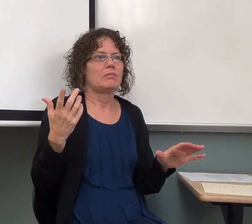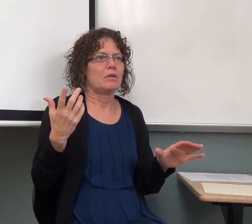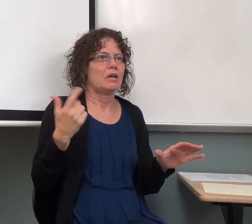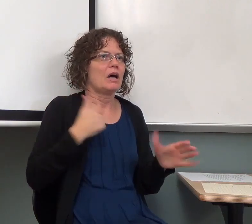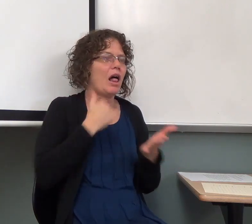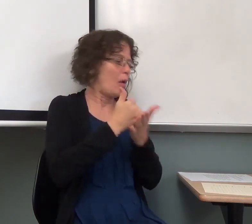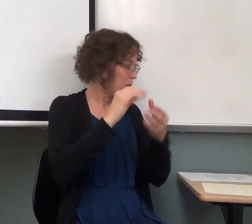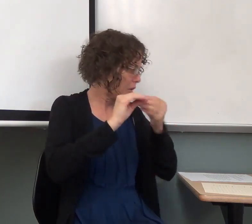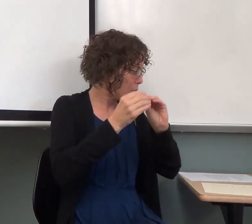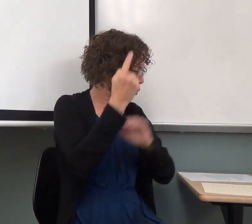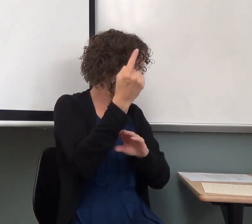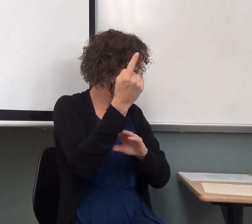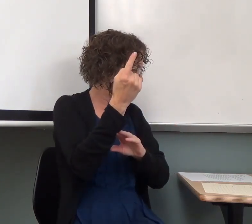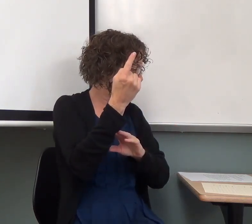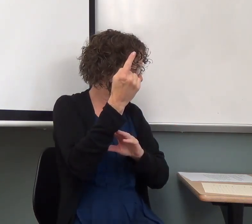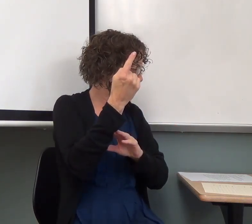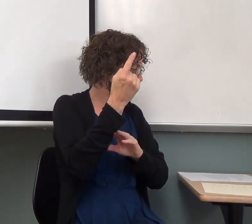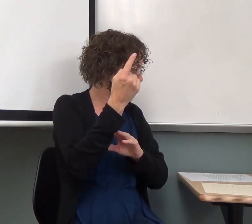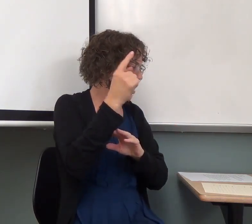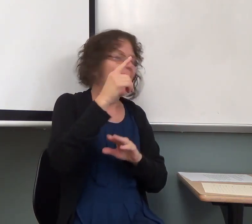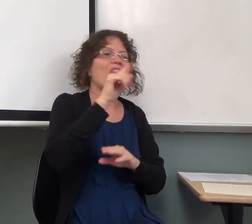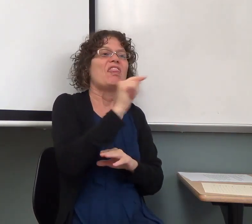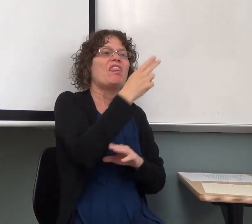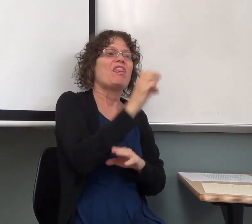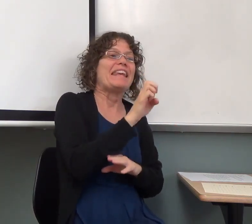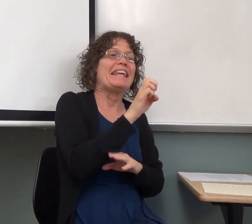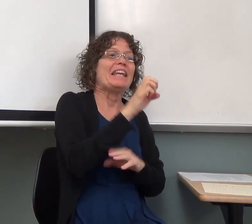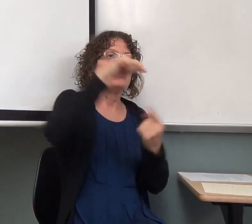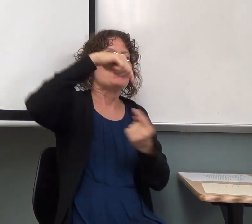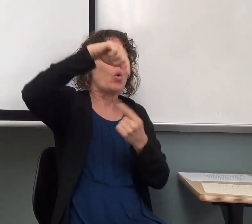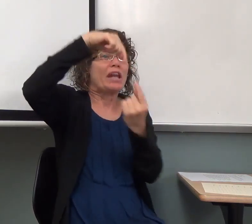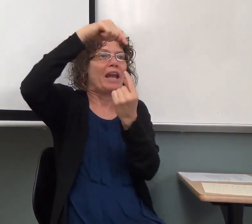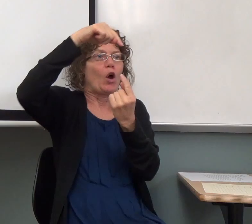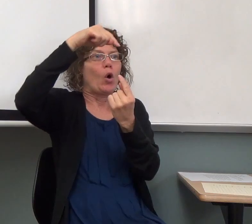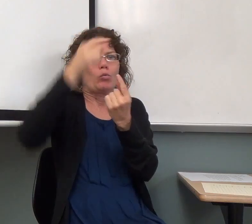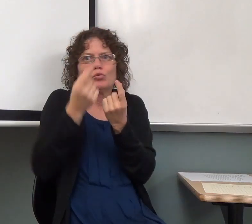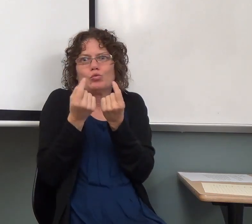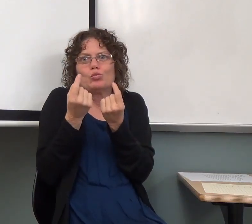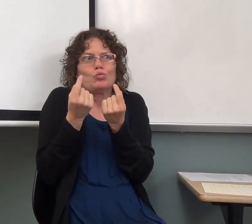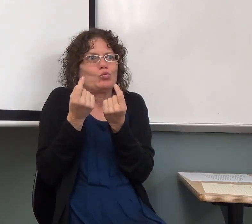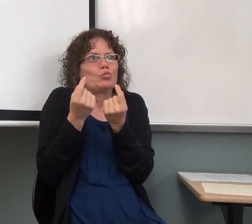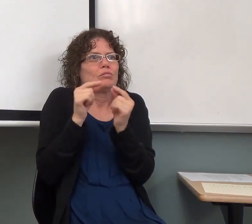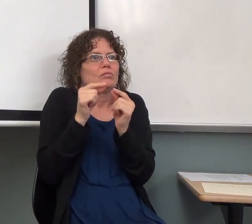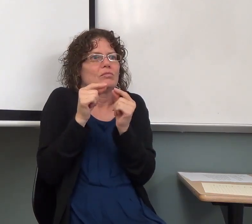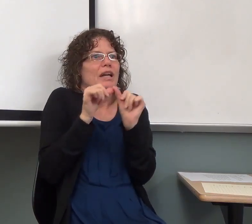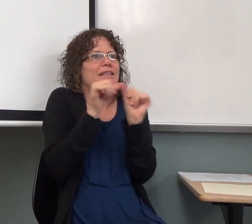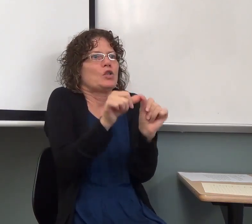number one. The tornado, what did it do? What does a tornado do?